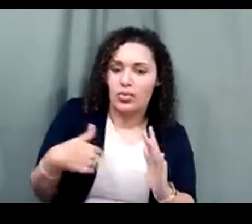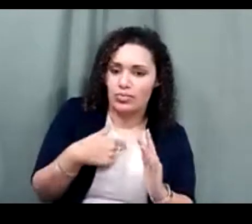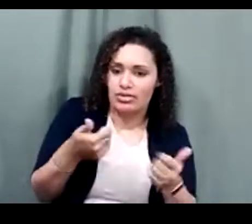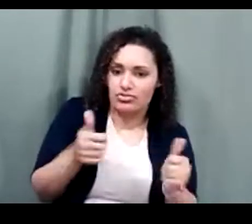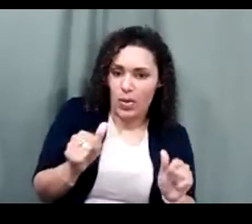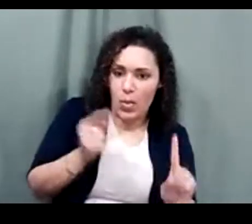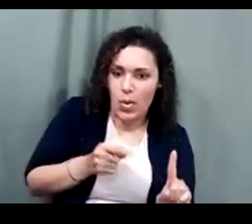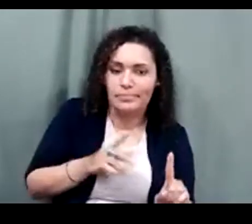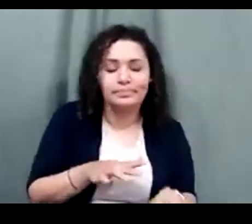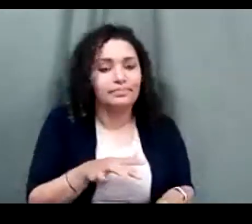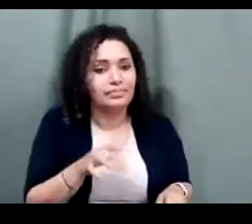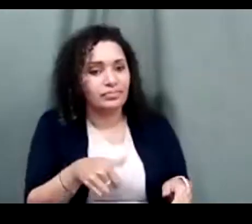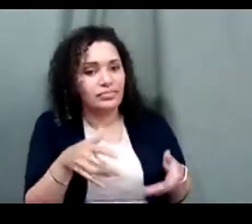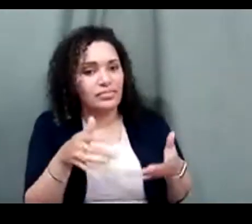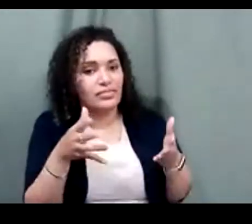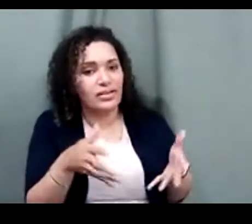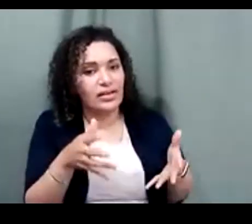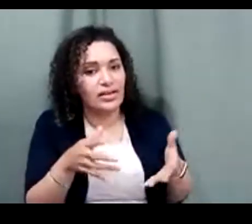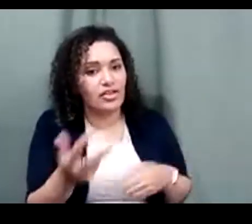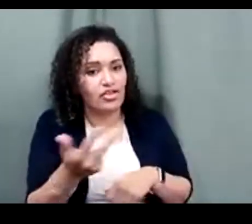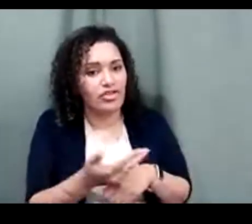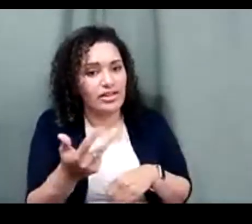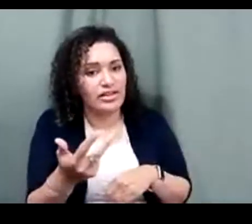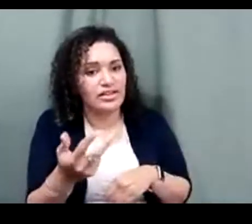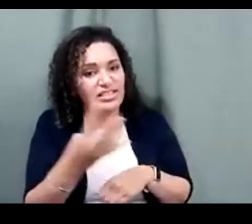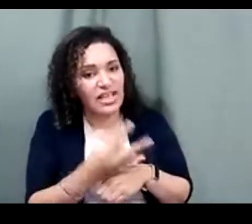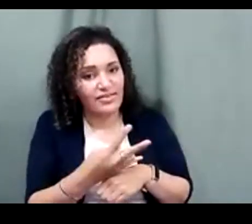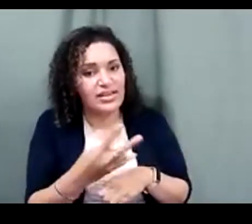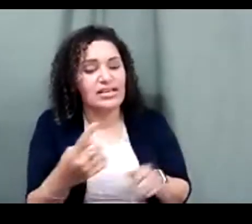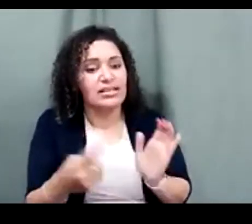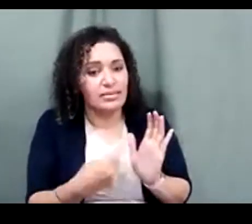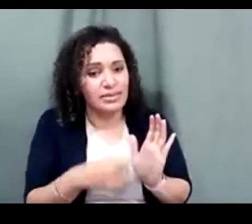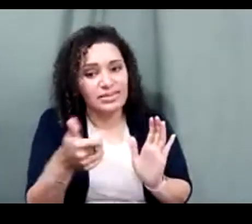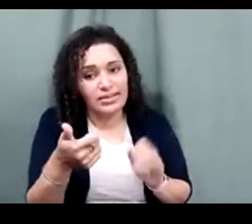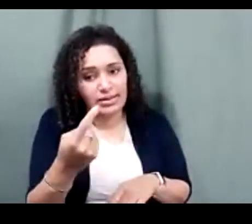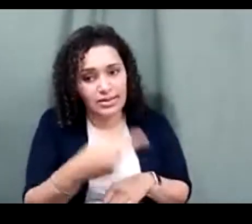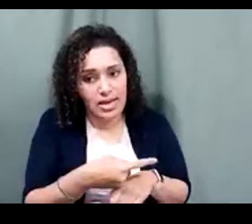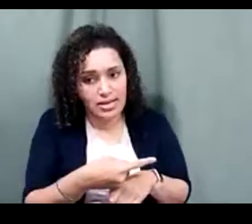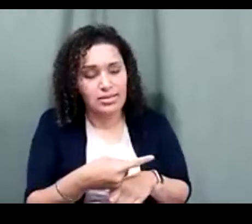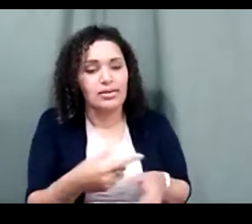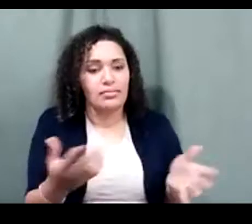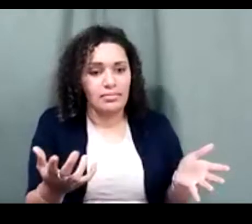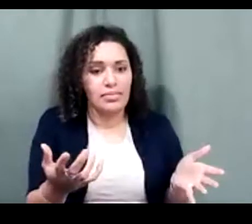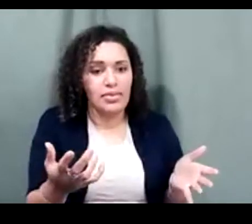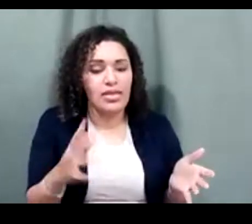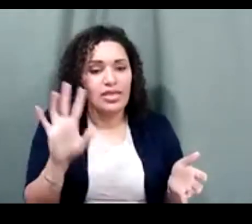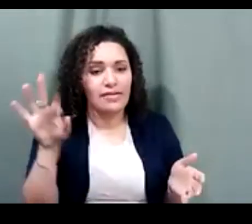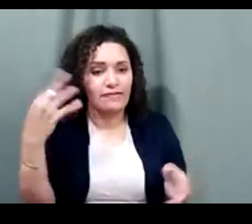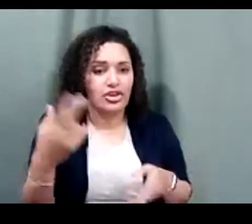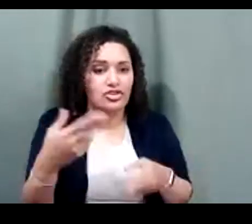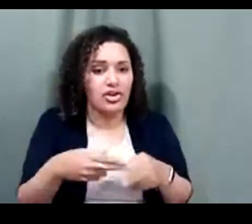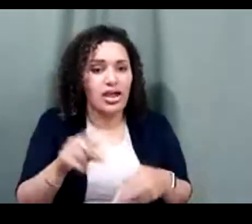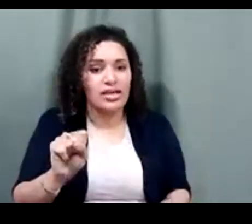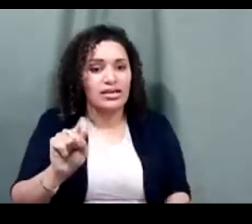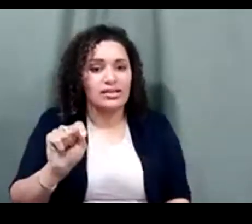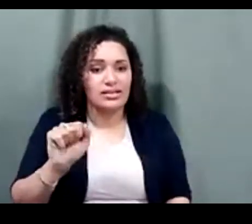that sitting for 3 days, 7 days, sometimes 10 days even. I think the French call it